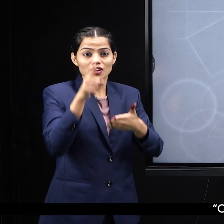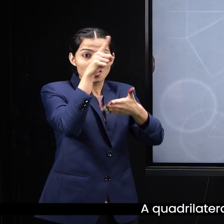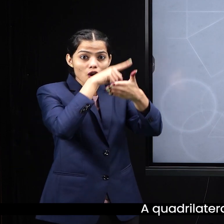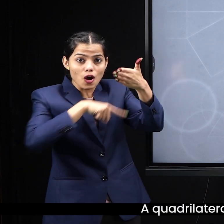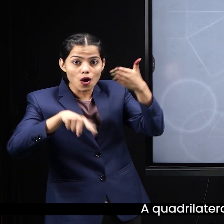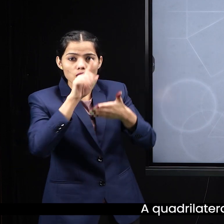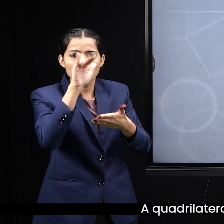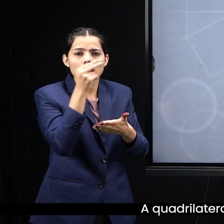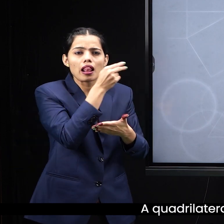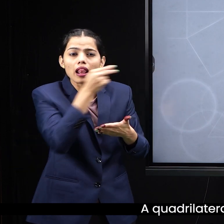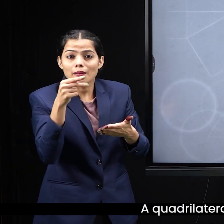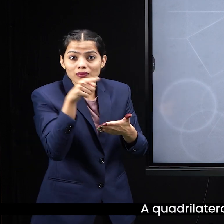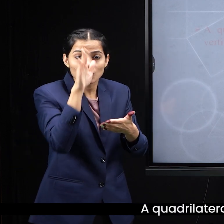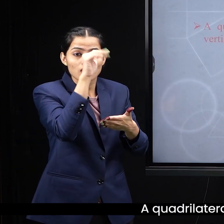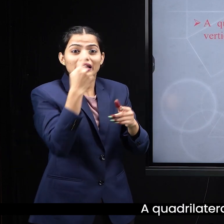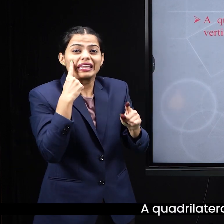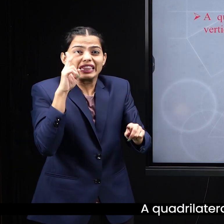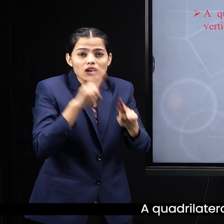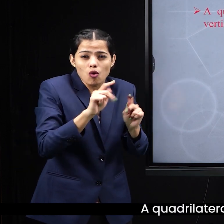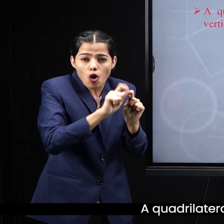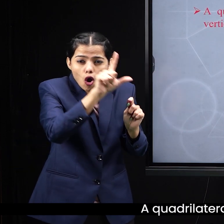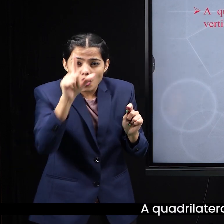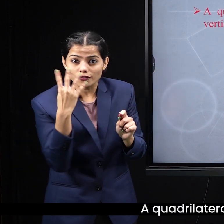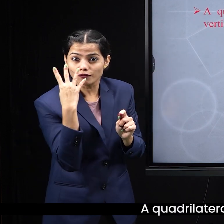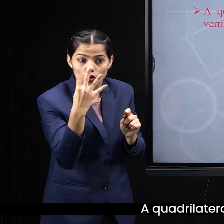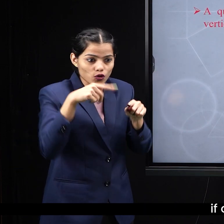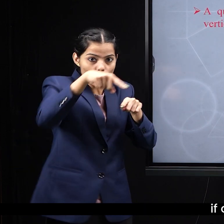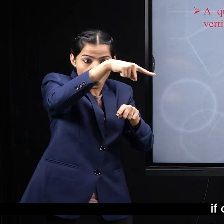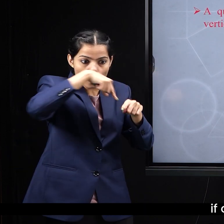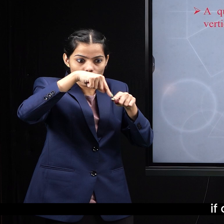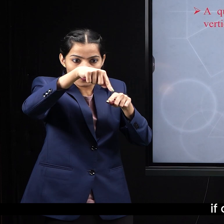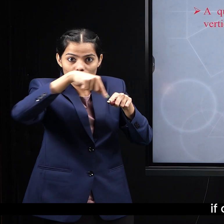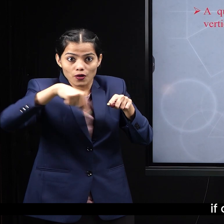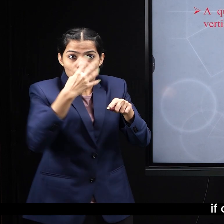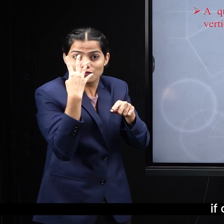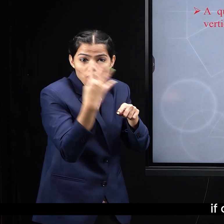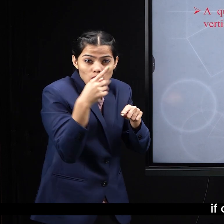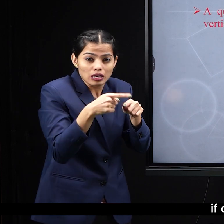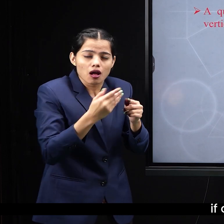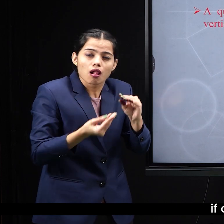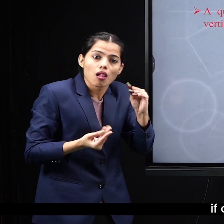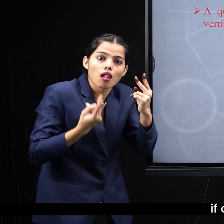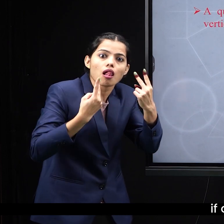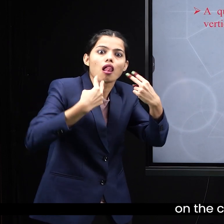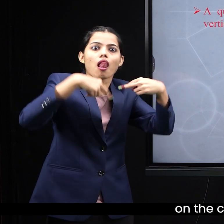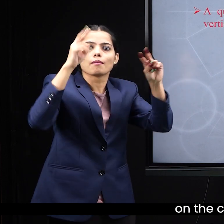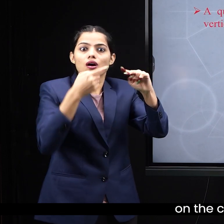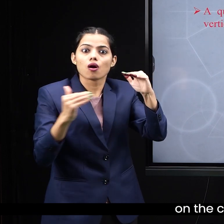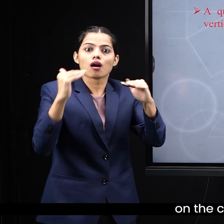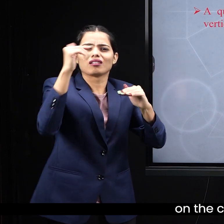A quadrilateral is called a cyclic quadrilateral if all its four vertices lie on the